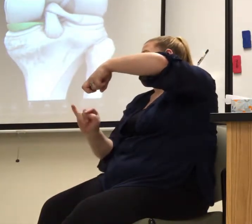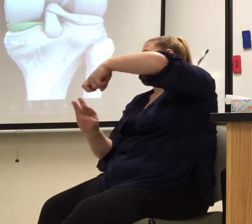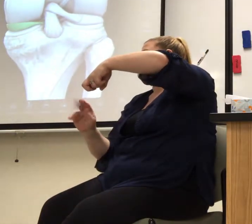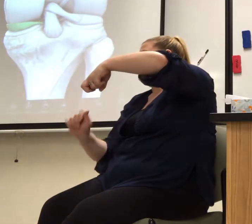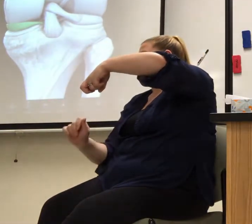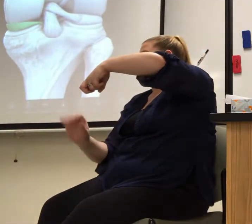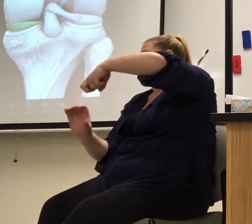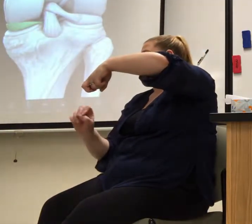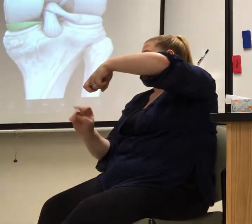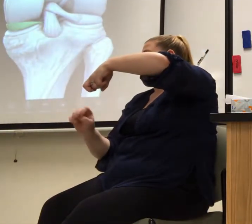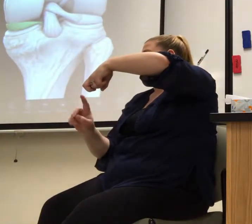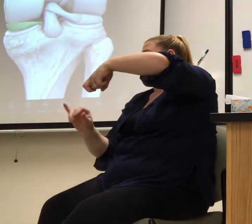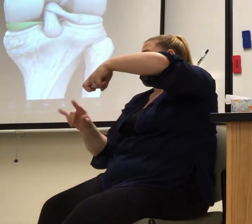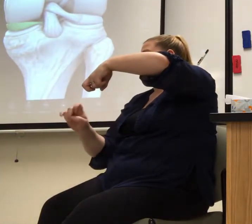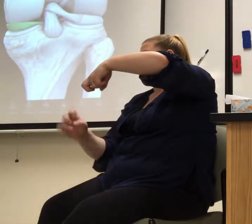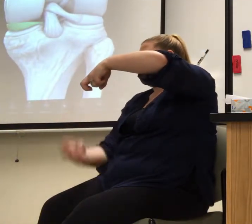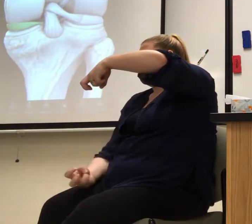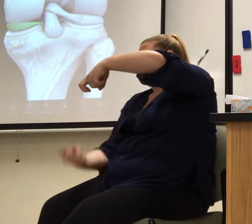Okay.